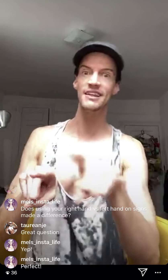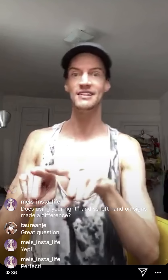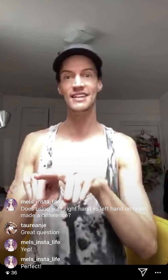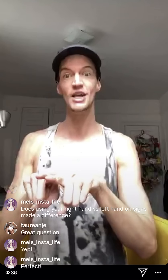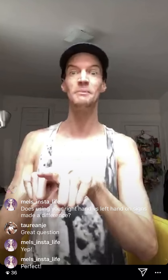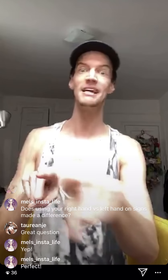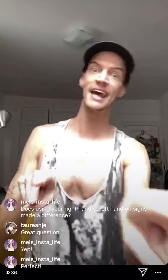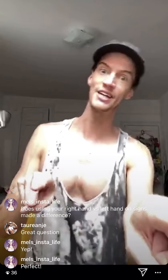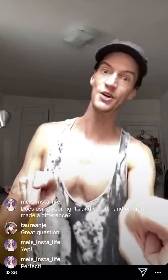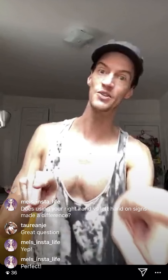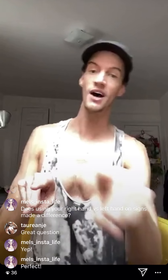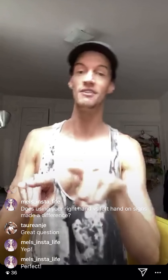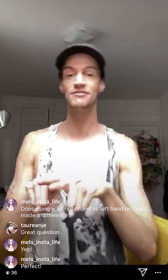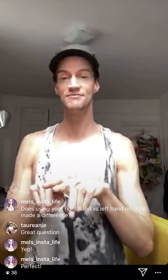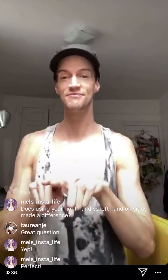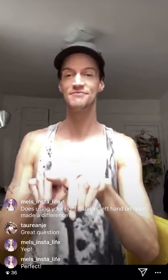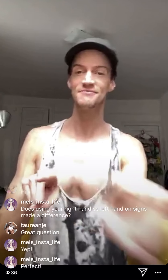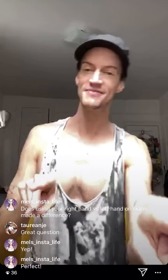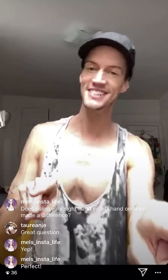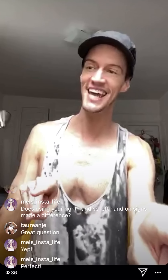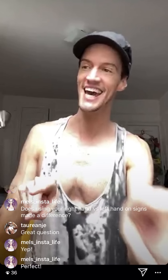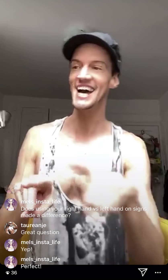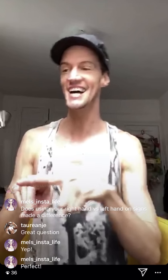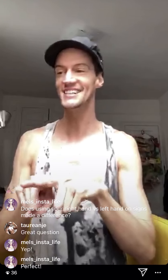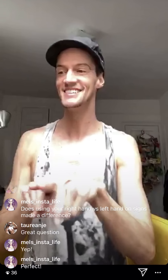the dominant hand goes off. Yeah.